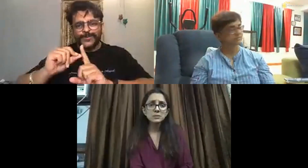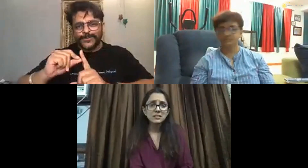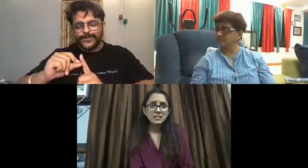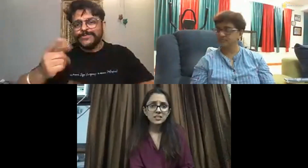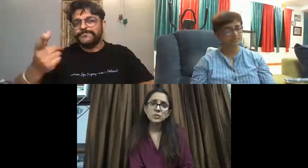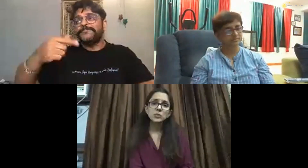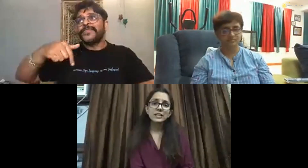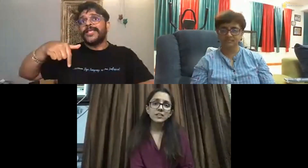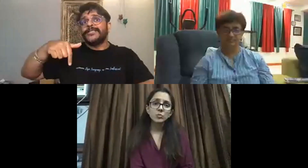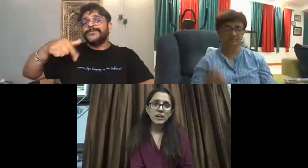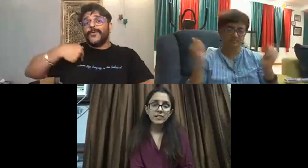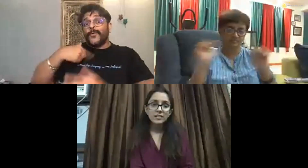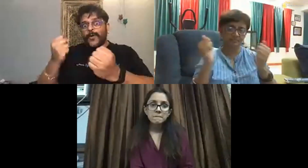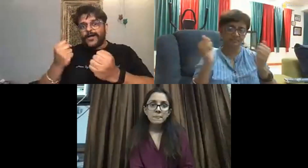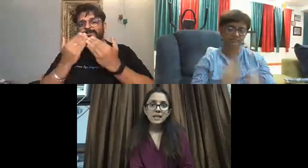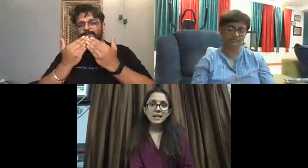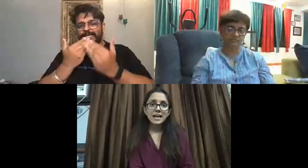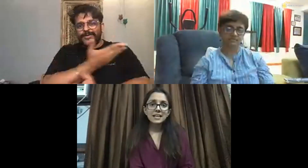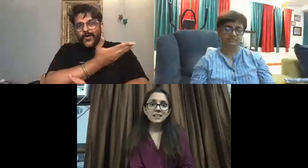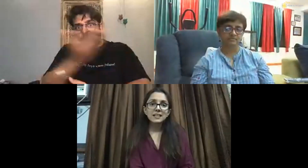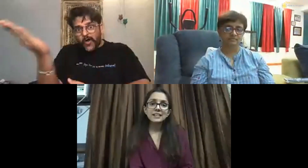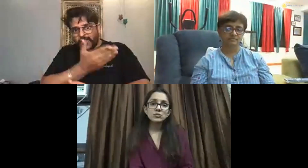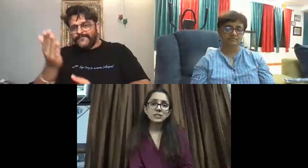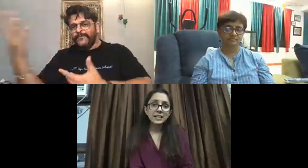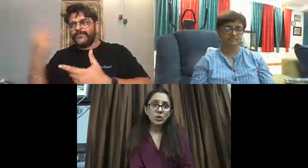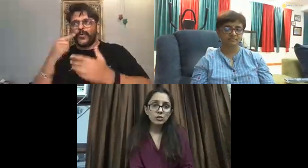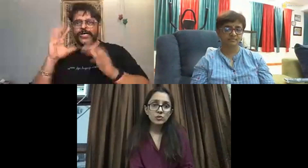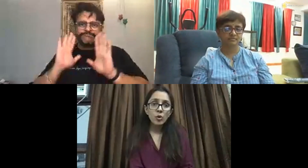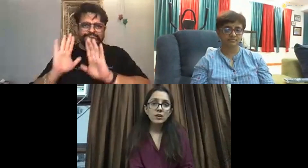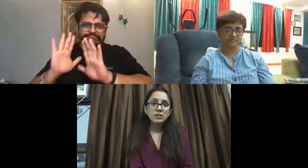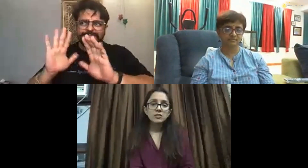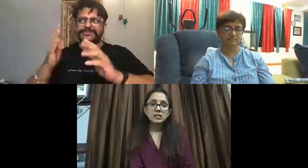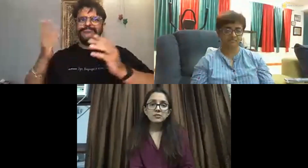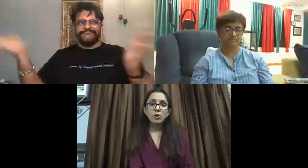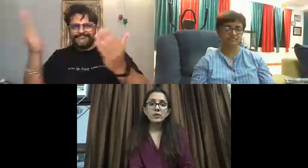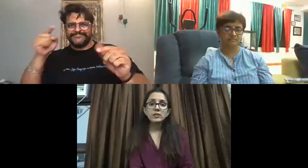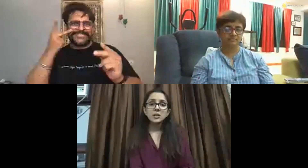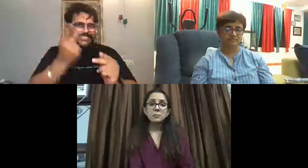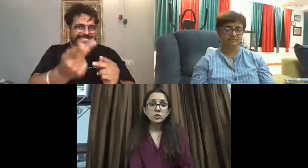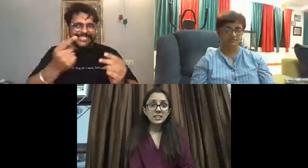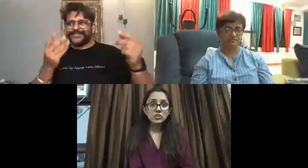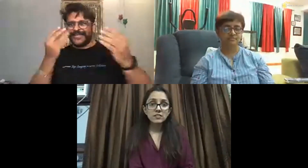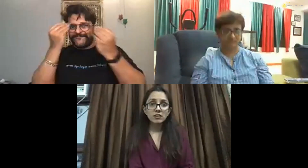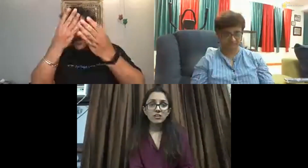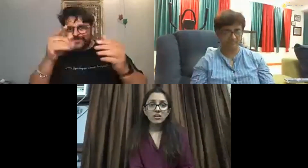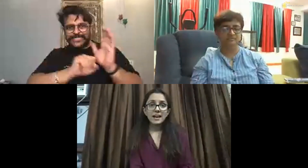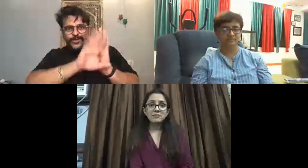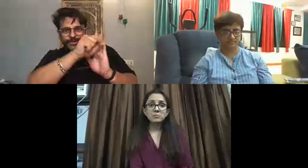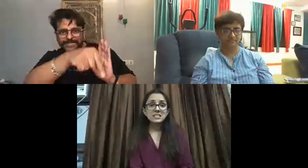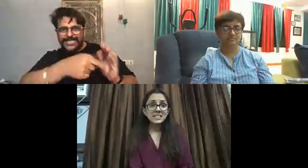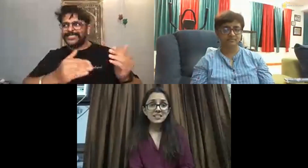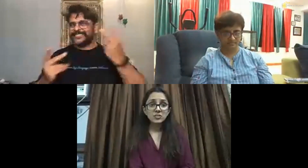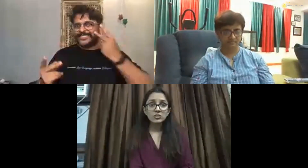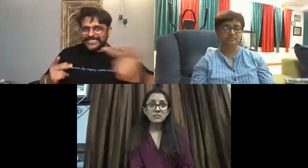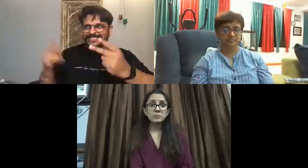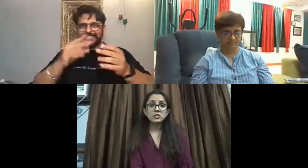impossible. You can do anything you want. And I'd like to thank all of you all for pushing each other, and from